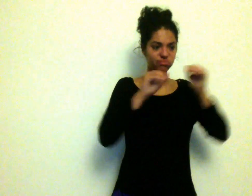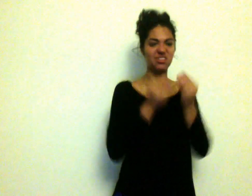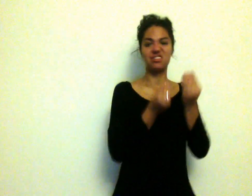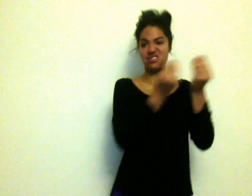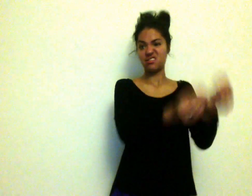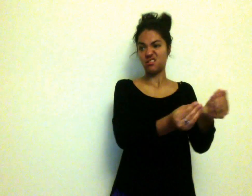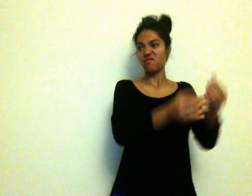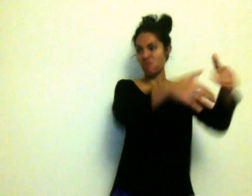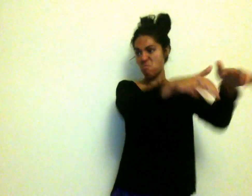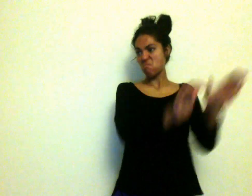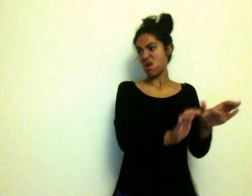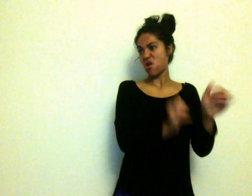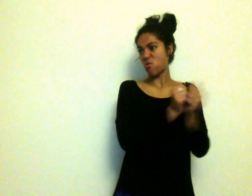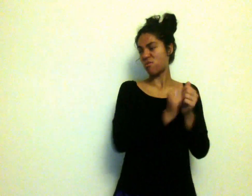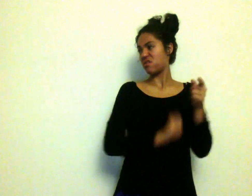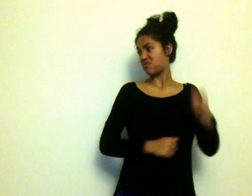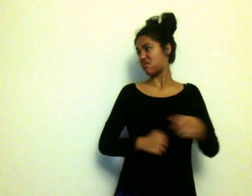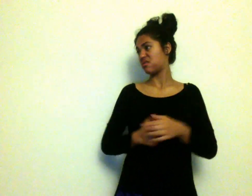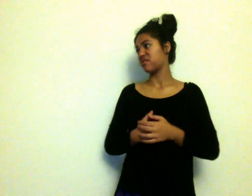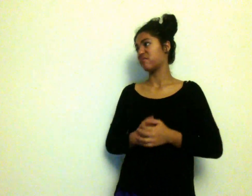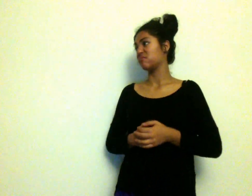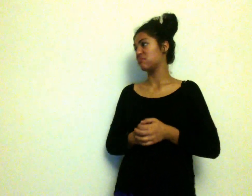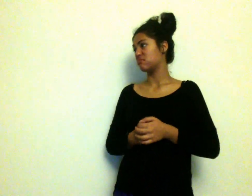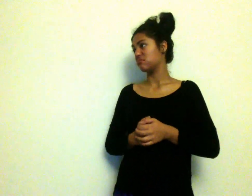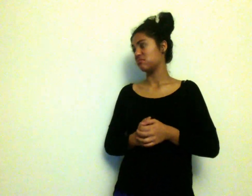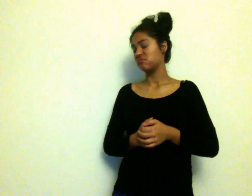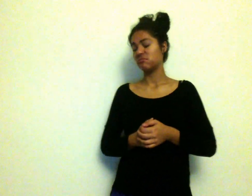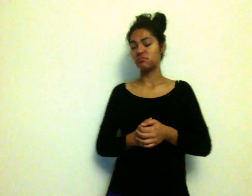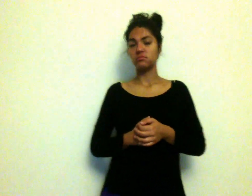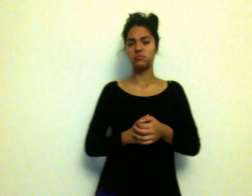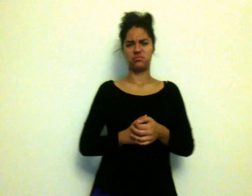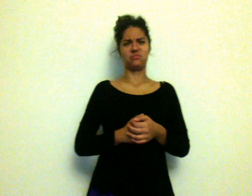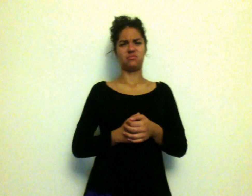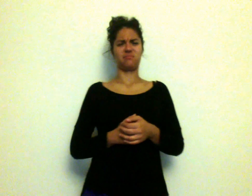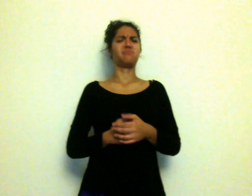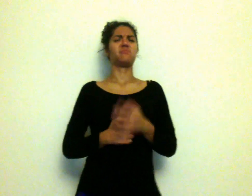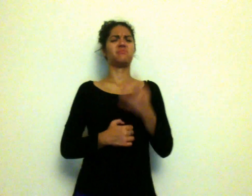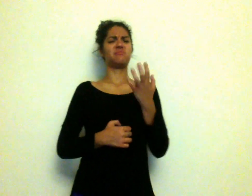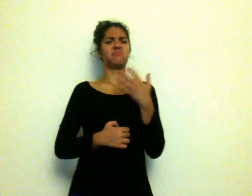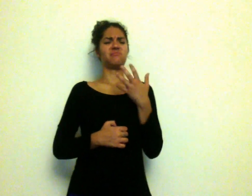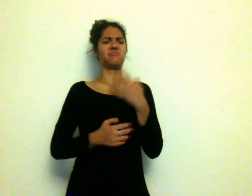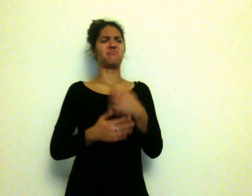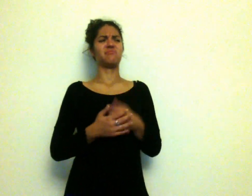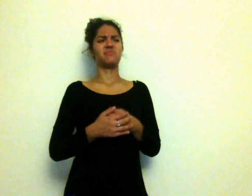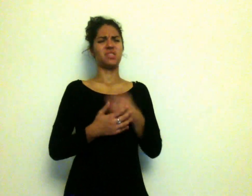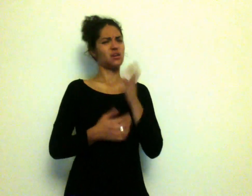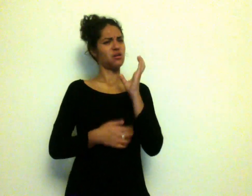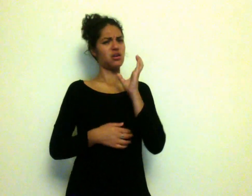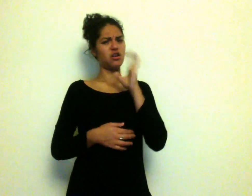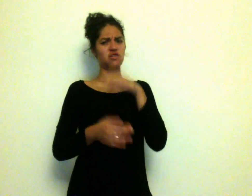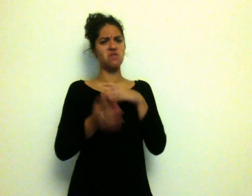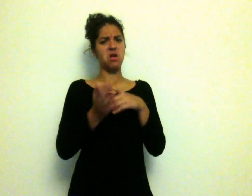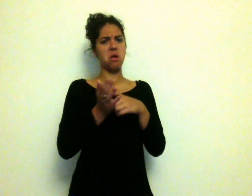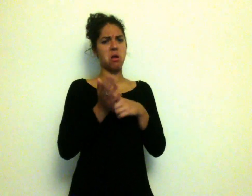Now that tells you an awful lot, doesn't it? I wonder how many of us here in the matrix of